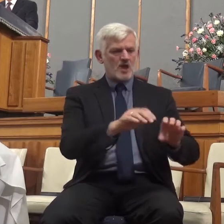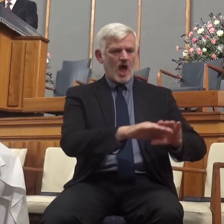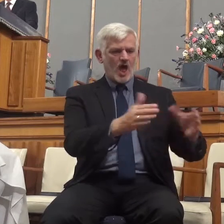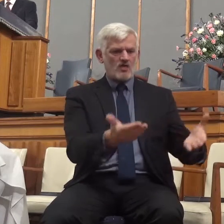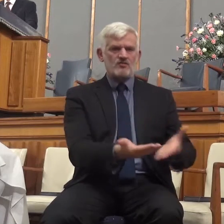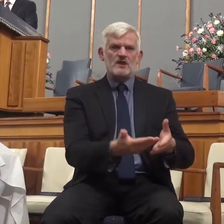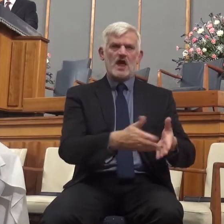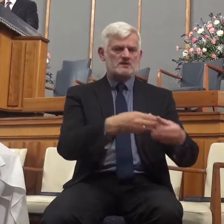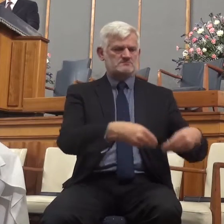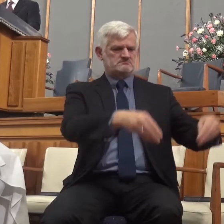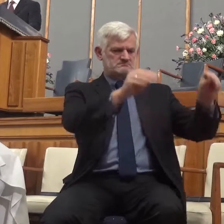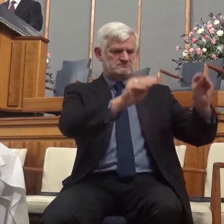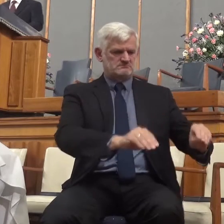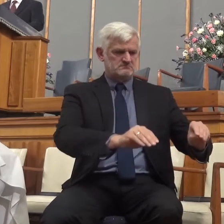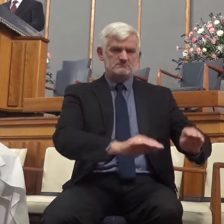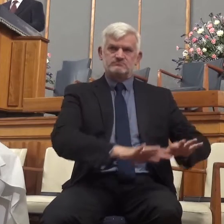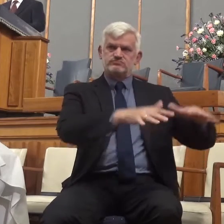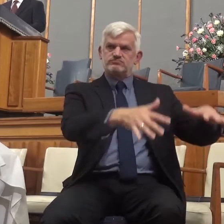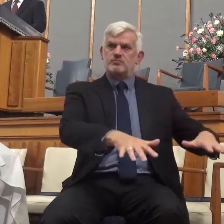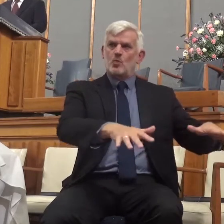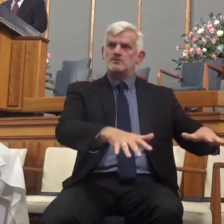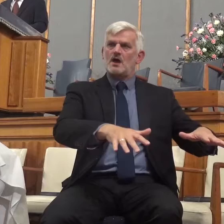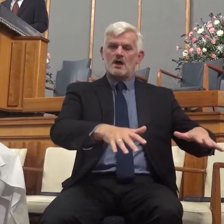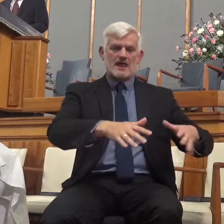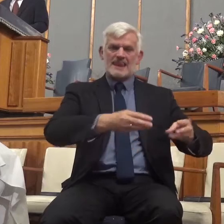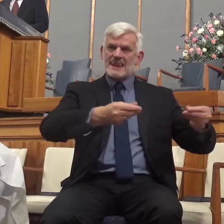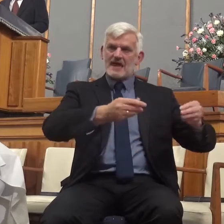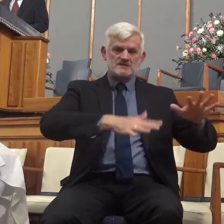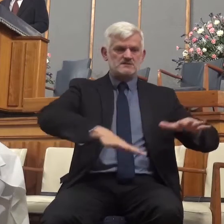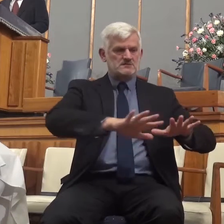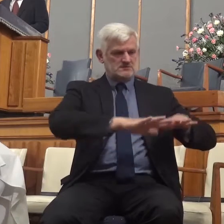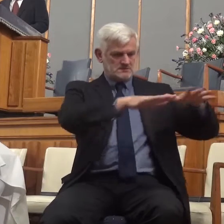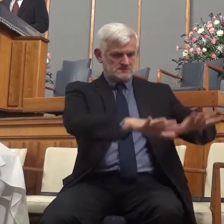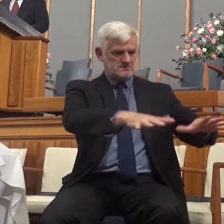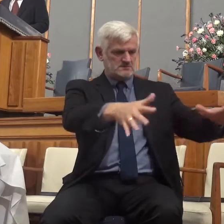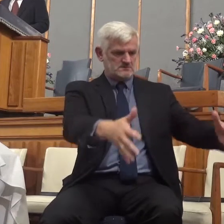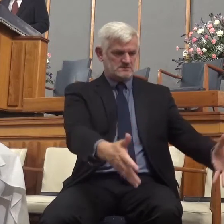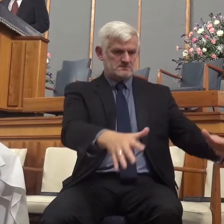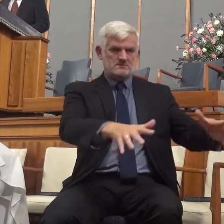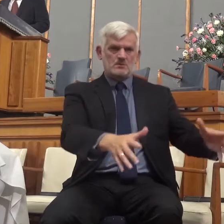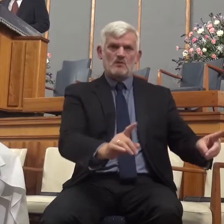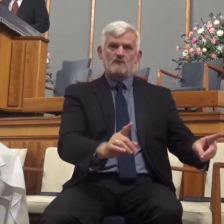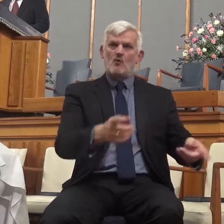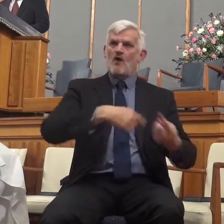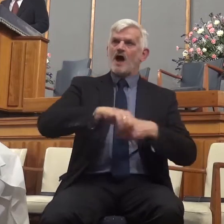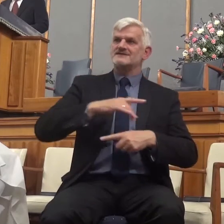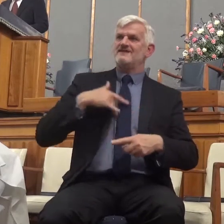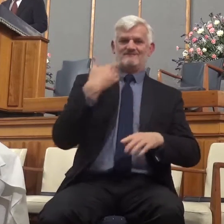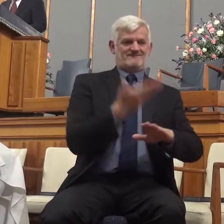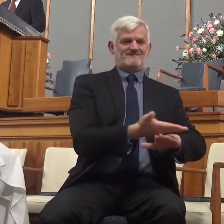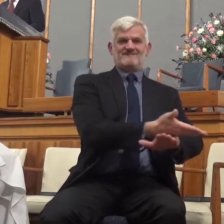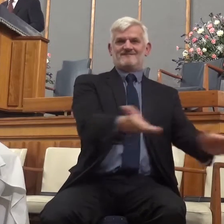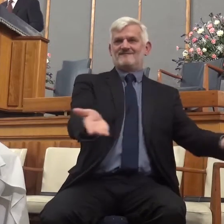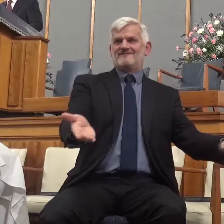waters. What does that make you think of? Well, he made the land masses for people to live on